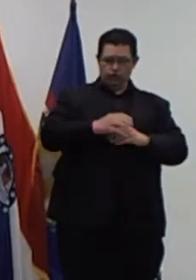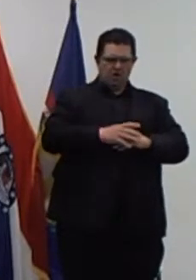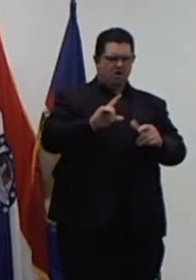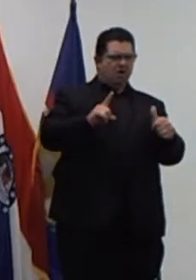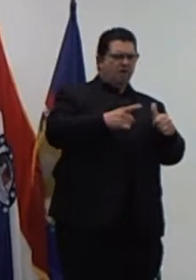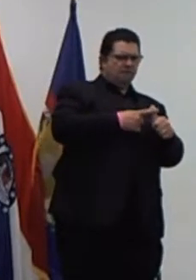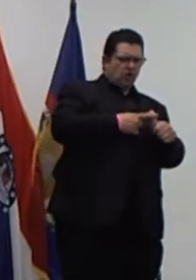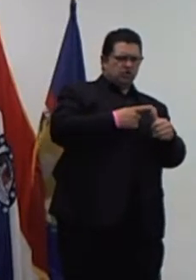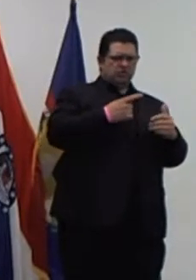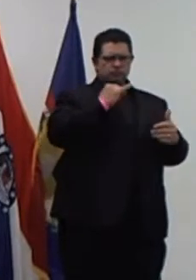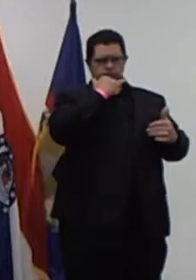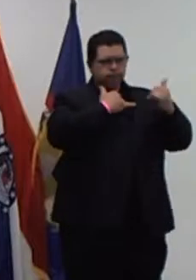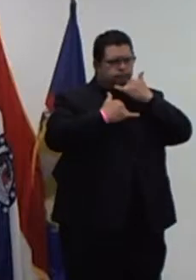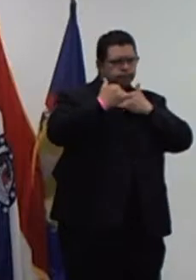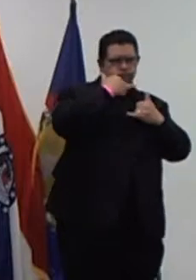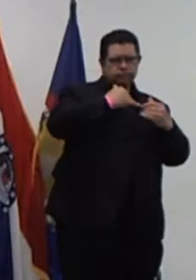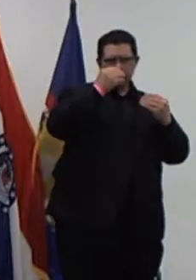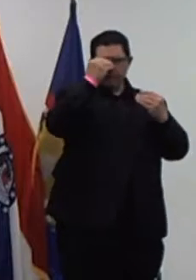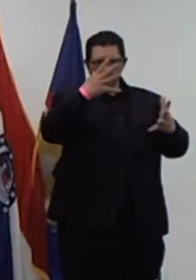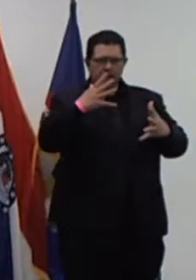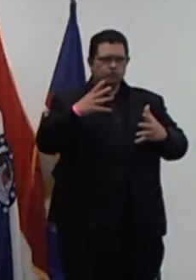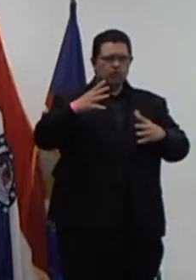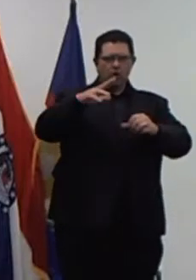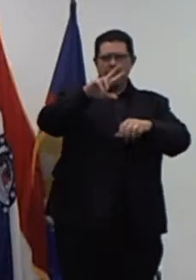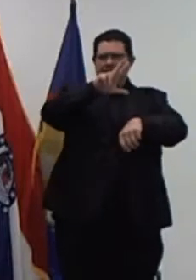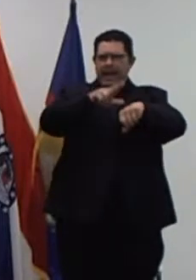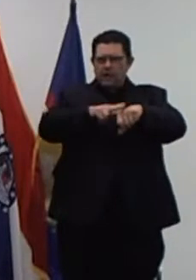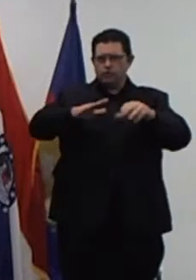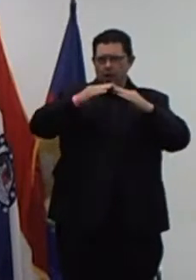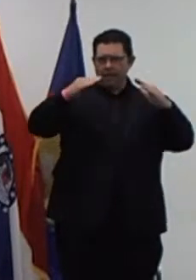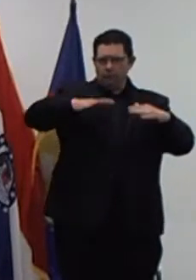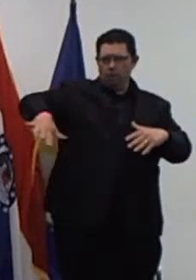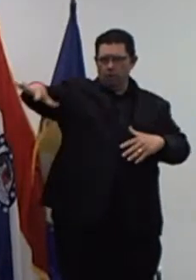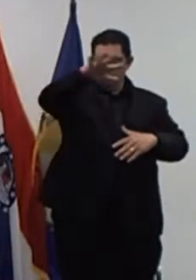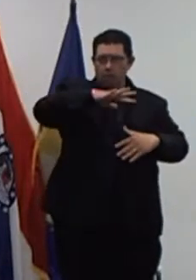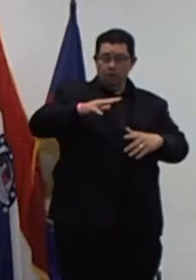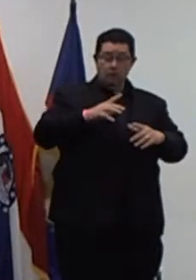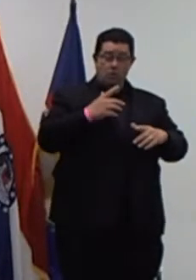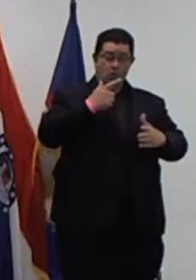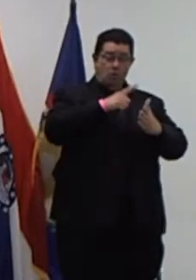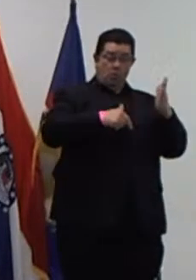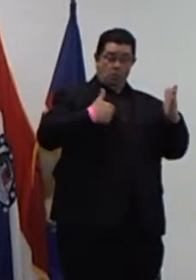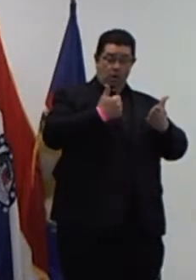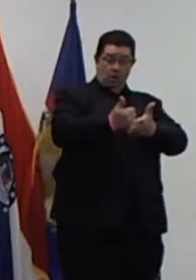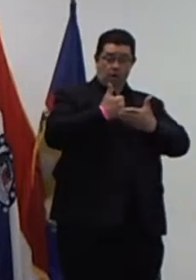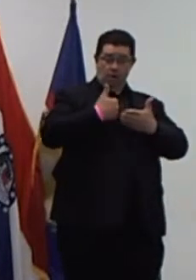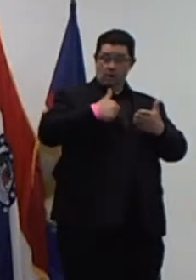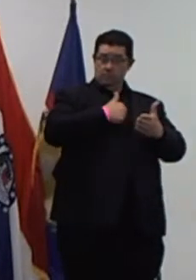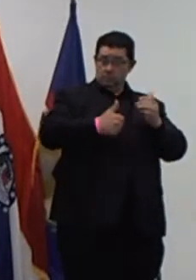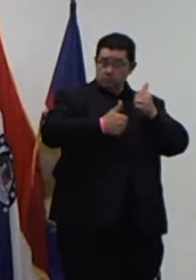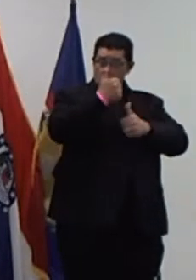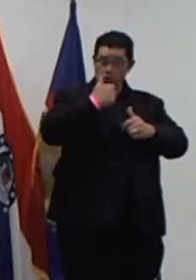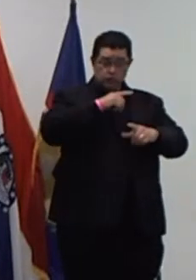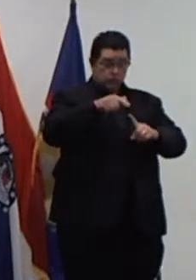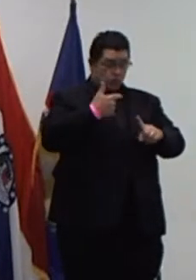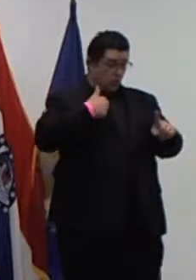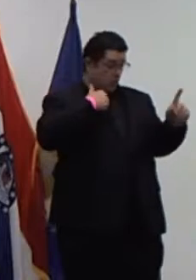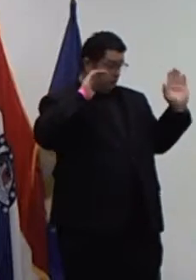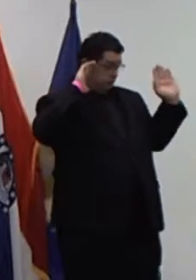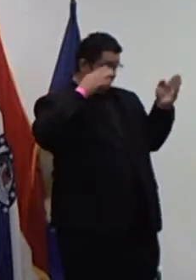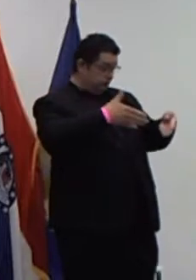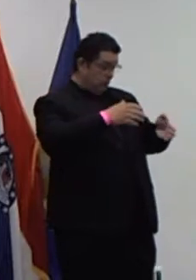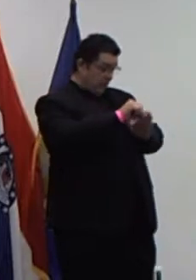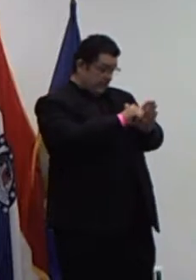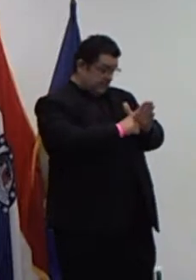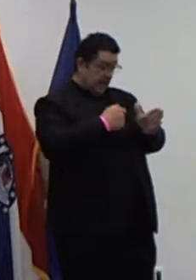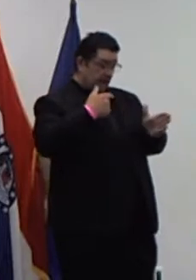a lot of inaccurate information out there on the national level, but I think the thing that helped us most was when we were coming back to the state and see the data